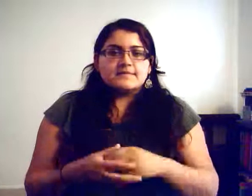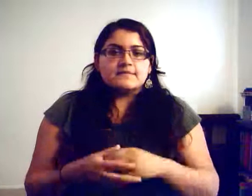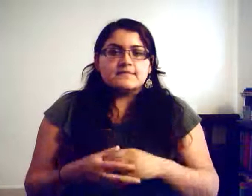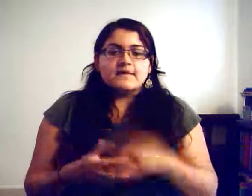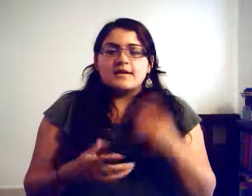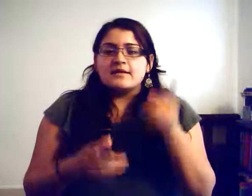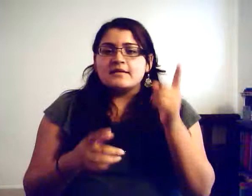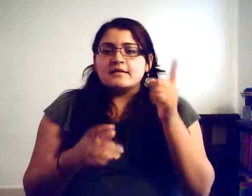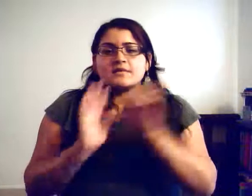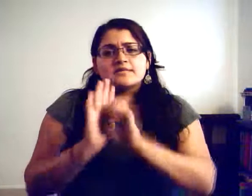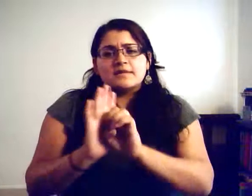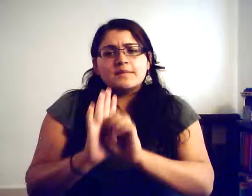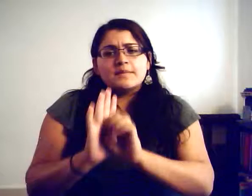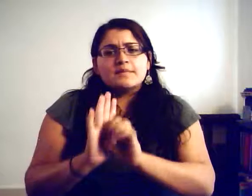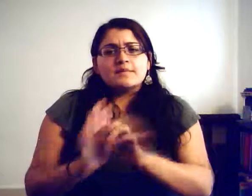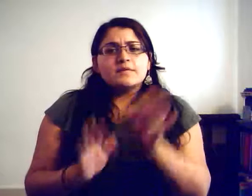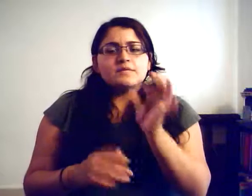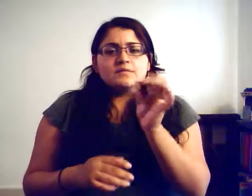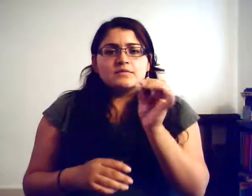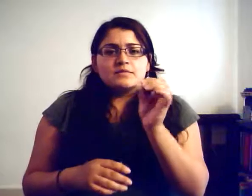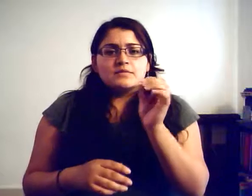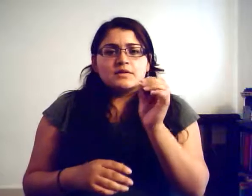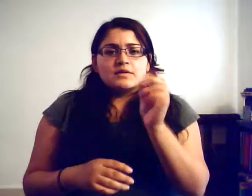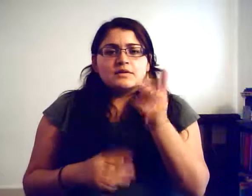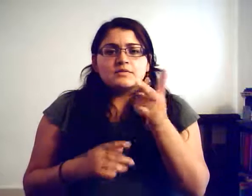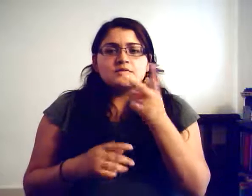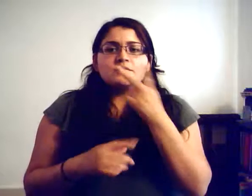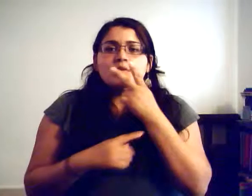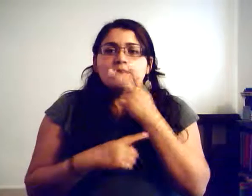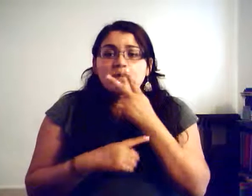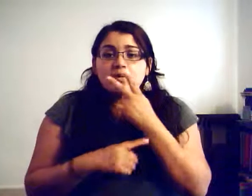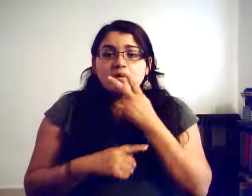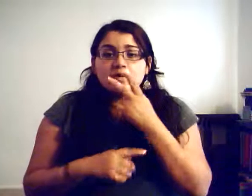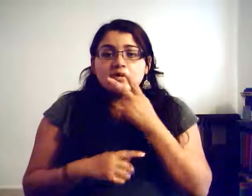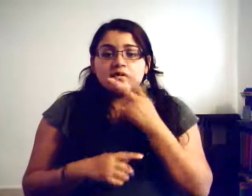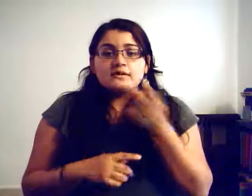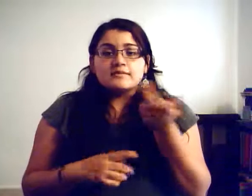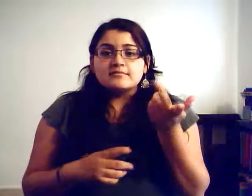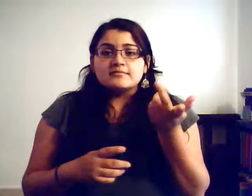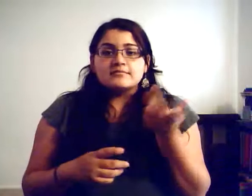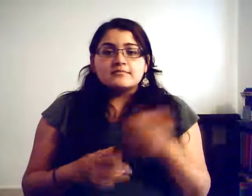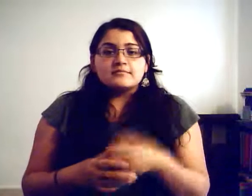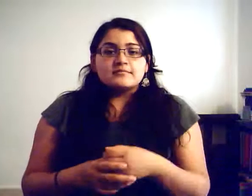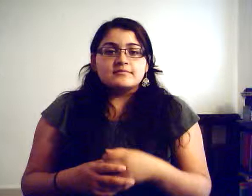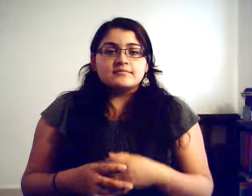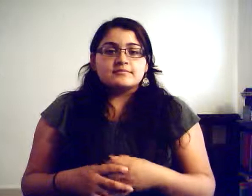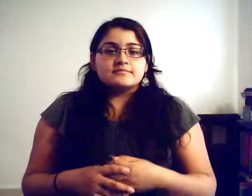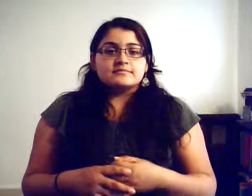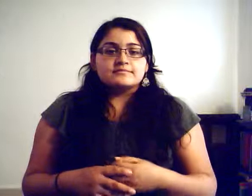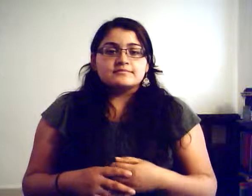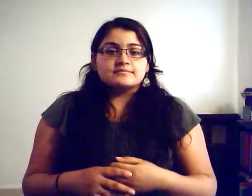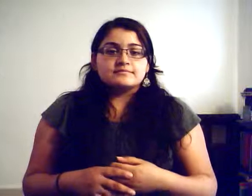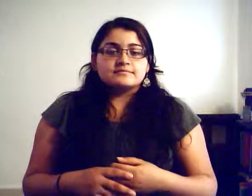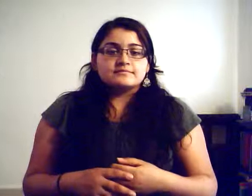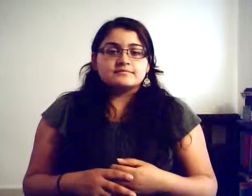out that, wow, the patch keeps coming up again and again, well, maybe that should be a heading in your report, and under that you can put both of the